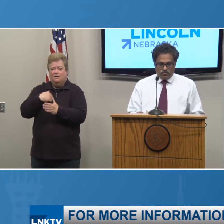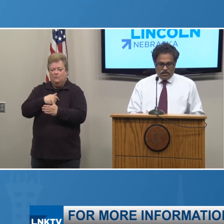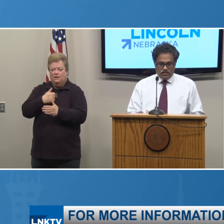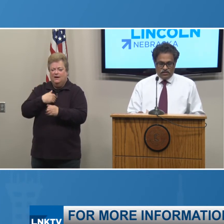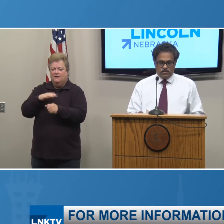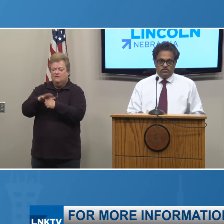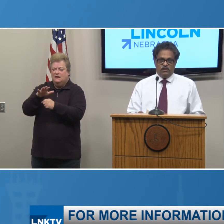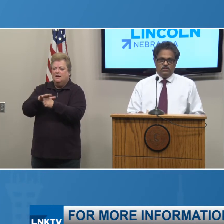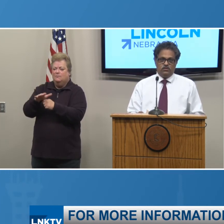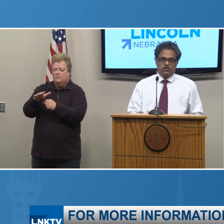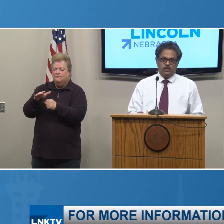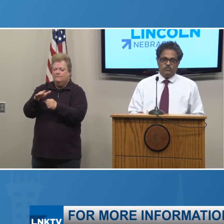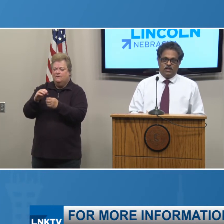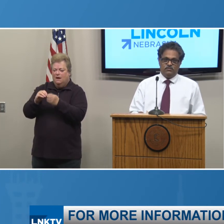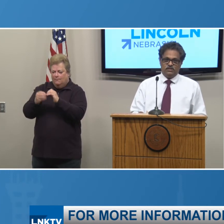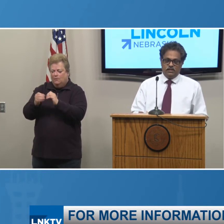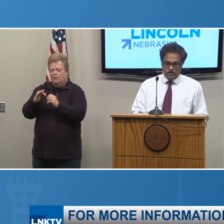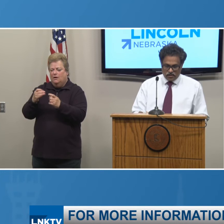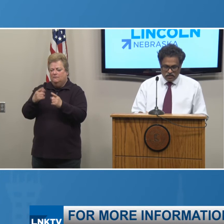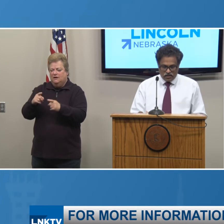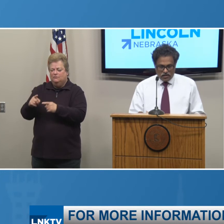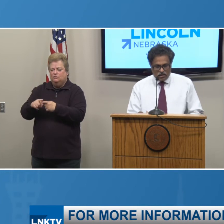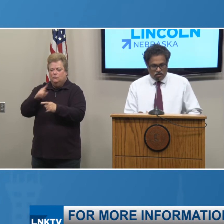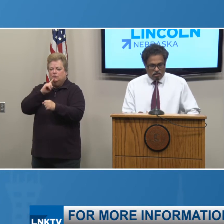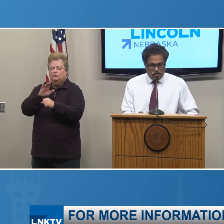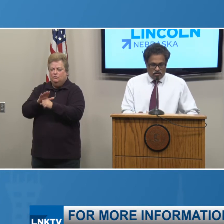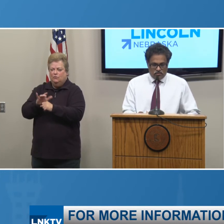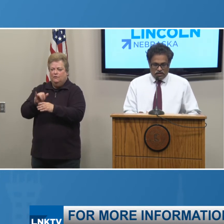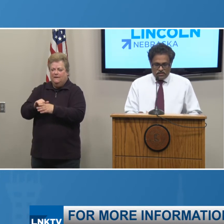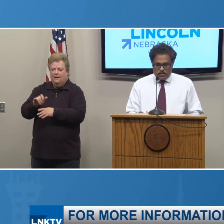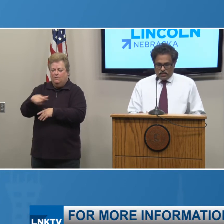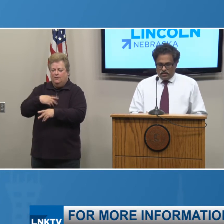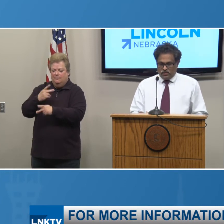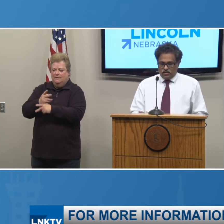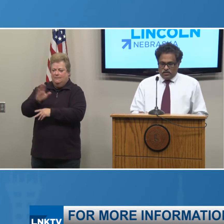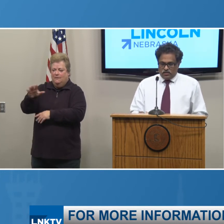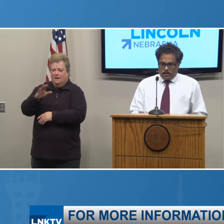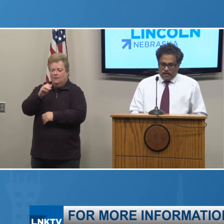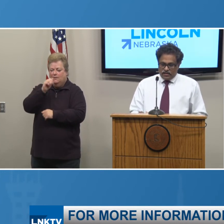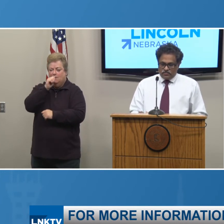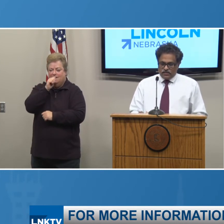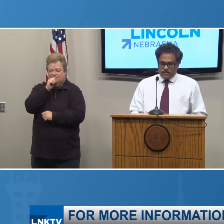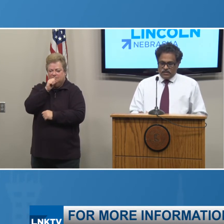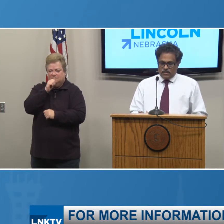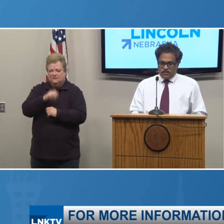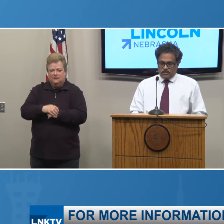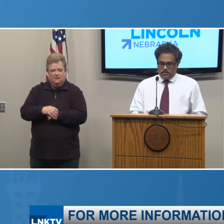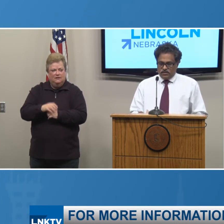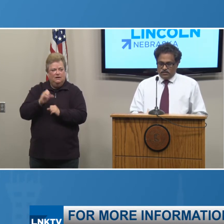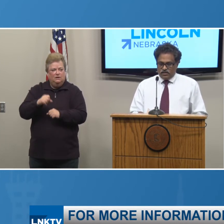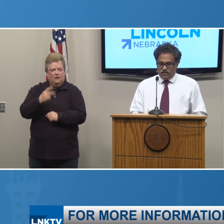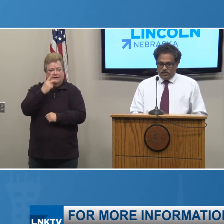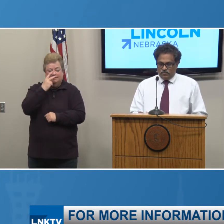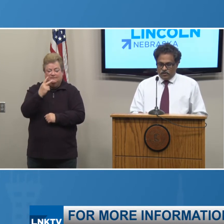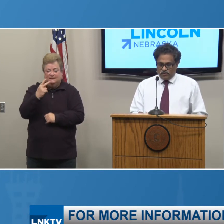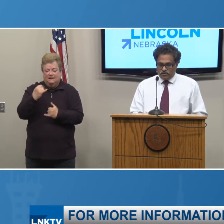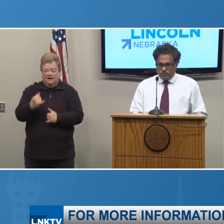number of cases to ensure their privacy. You can see the highest percentage